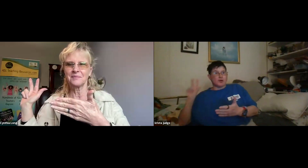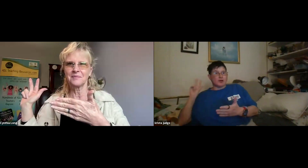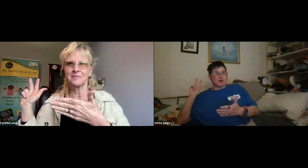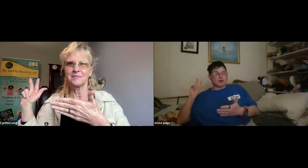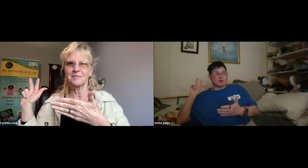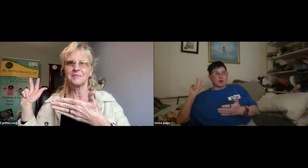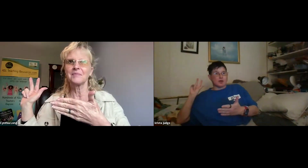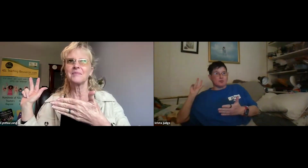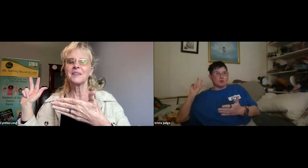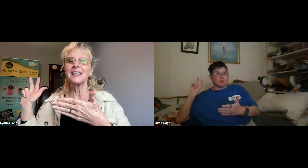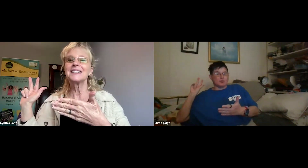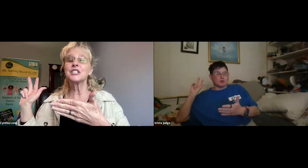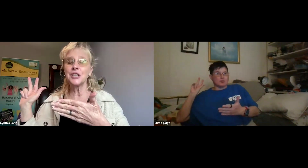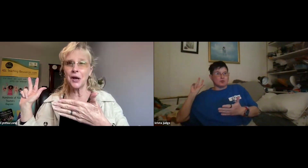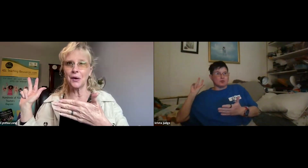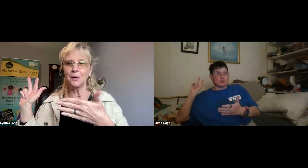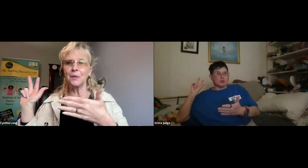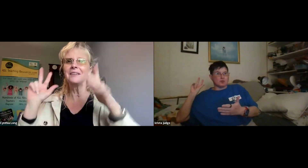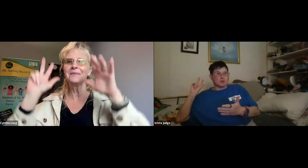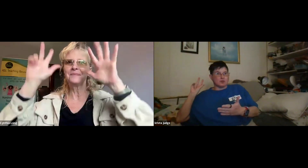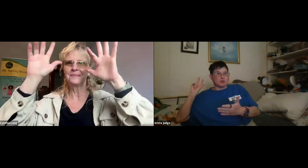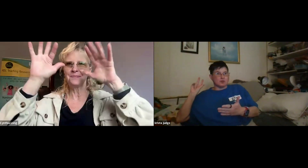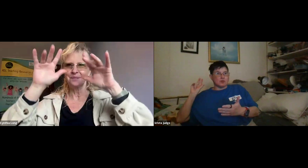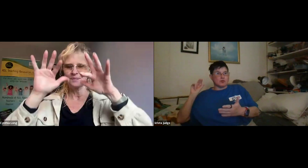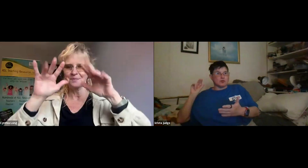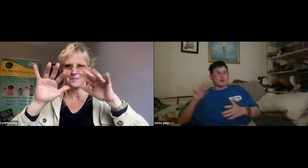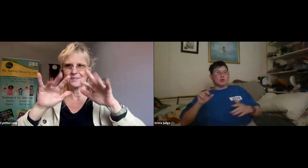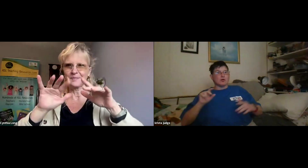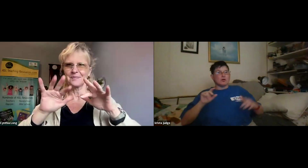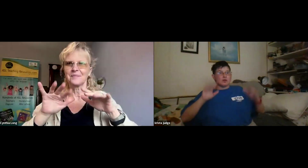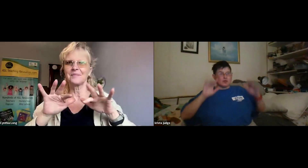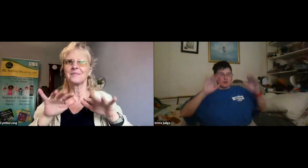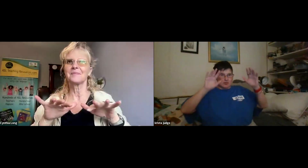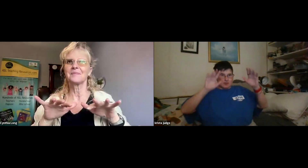3 weeks ago. Snow.